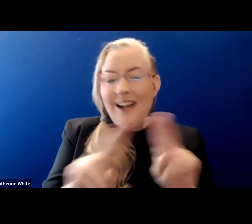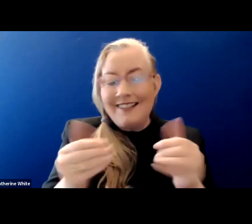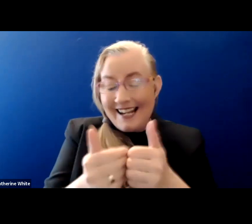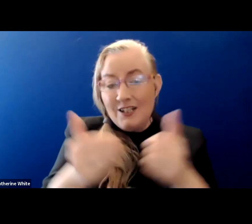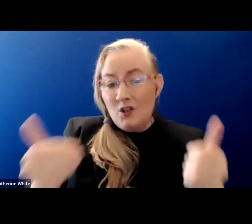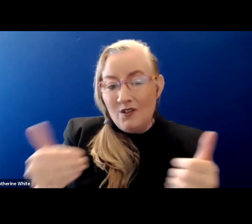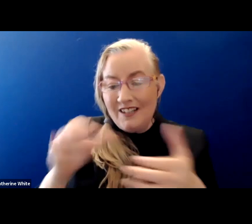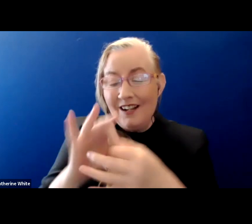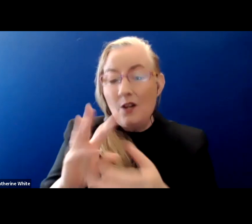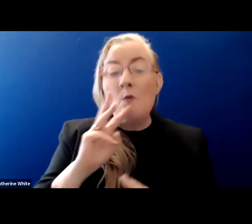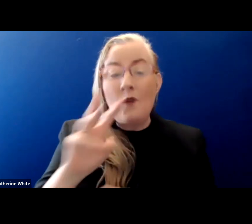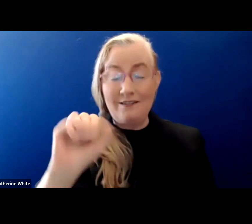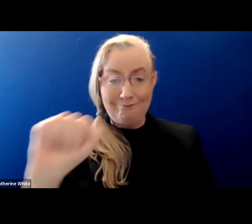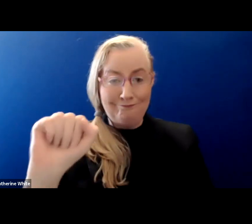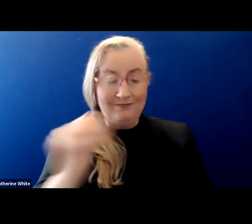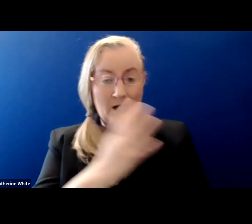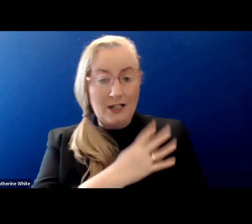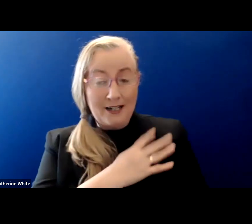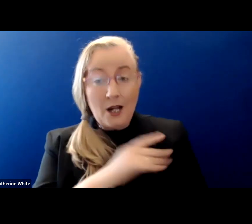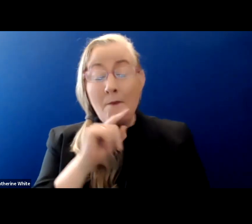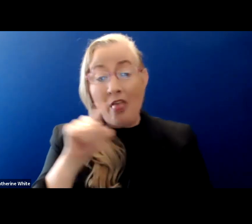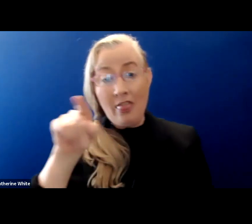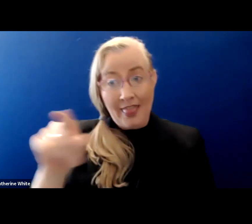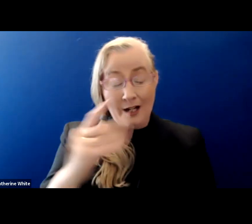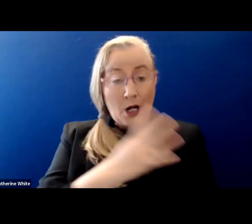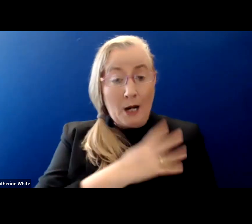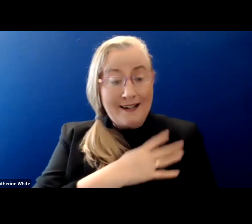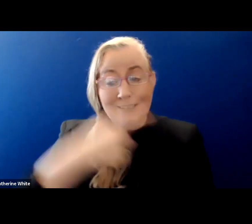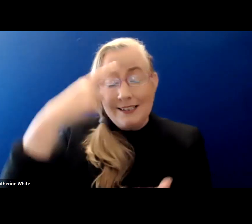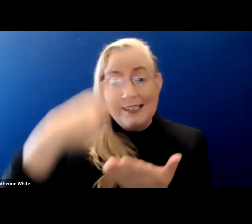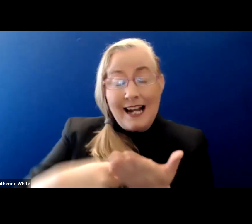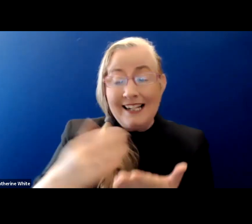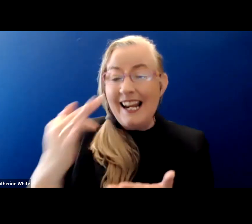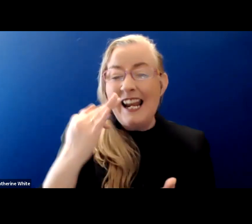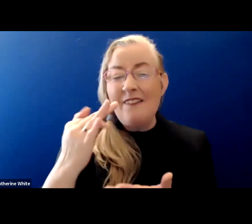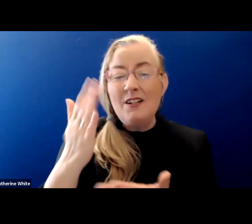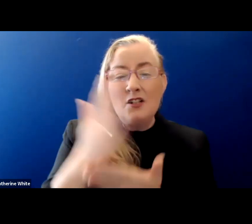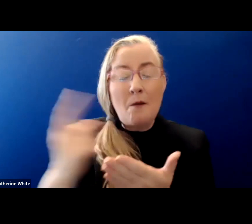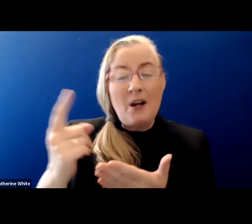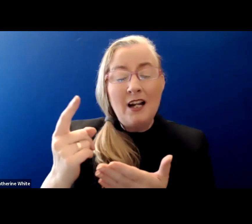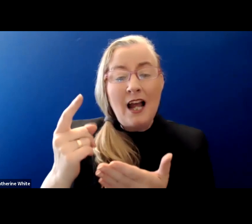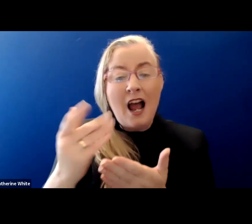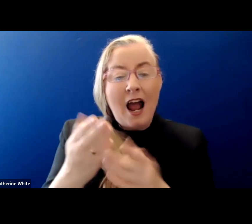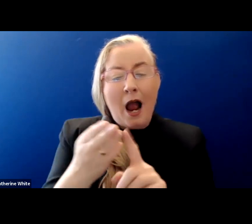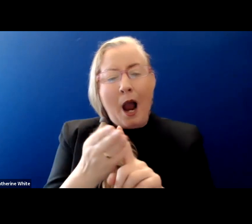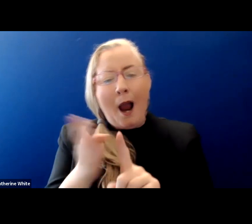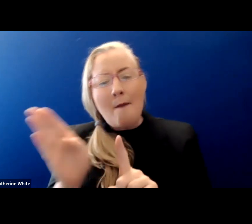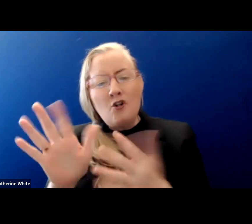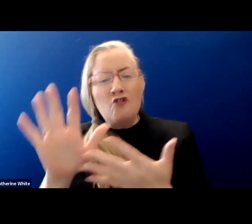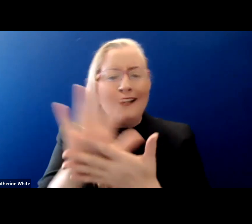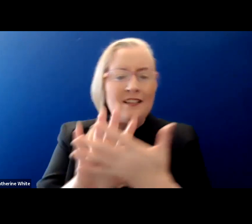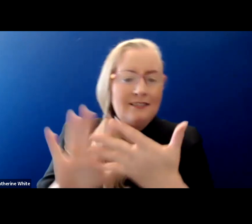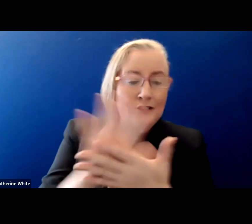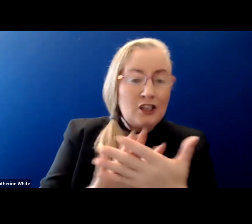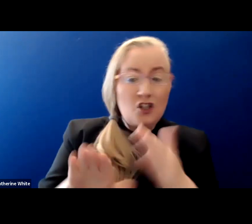the words of the committee. And for the committee, determining whether someone has been arbitrarily deprived of their life may